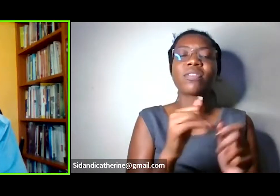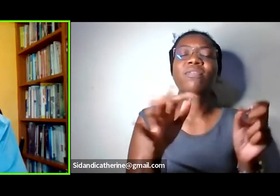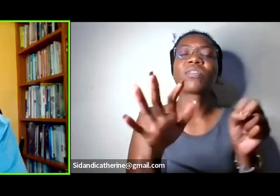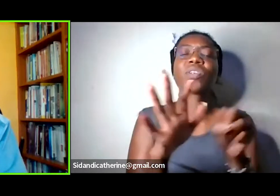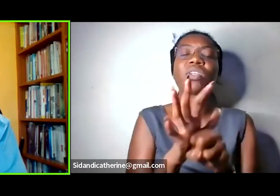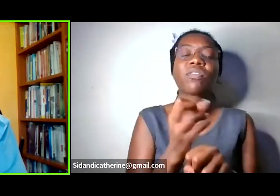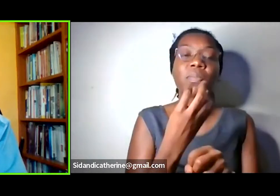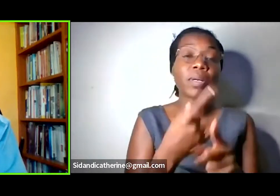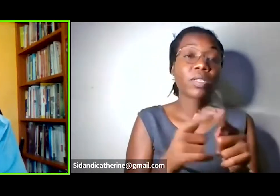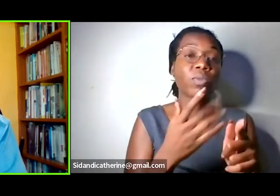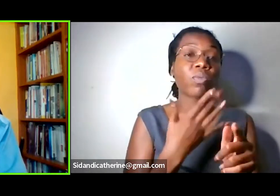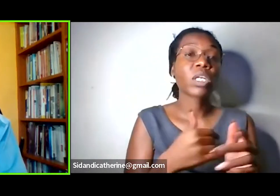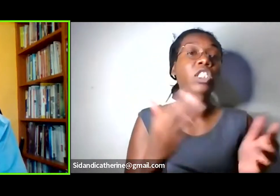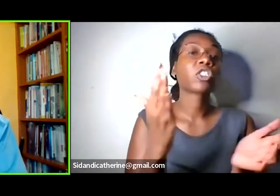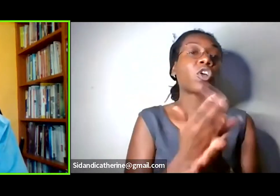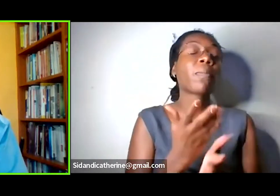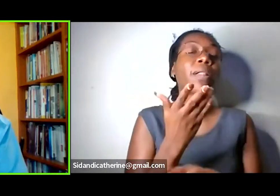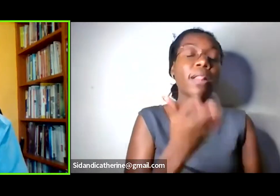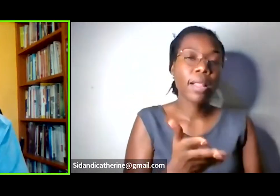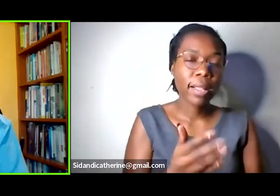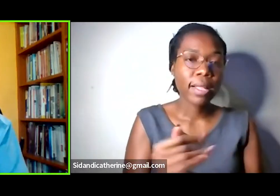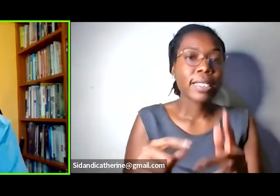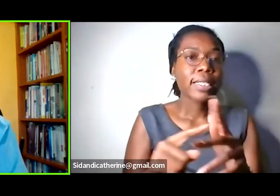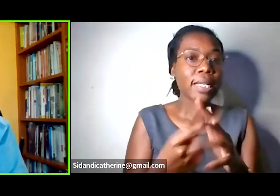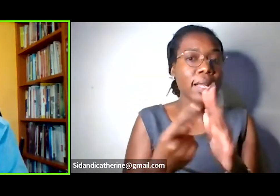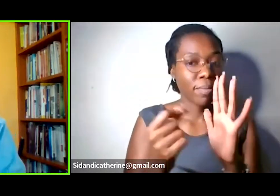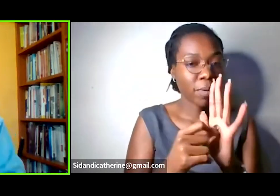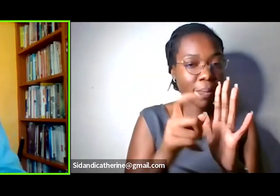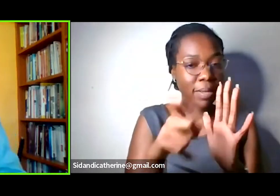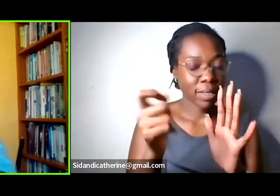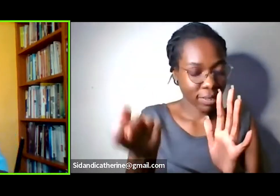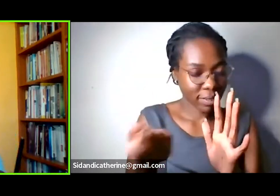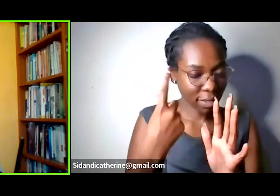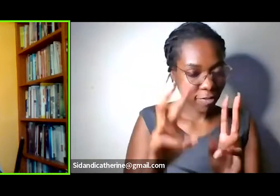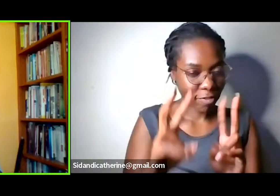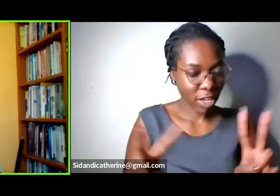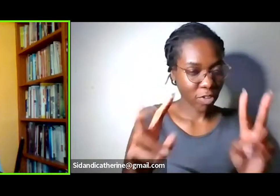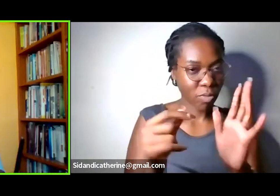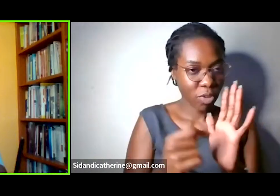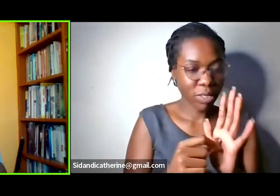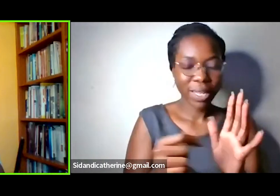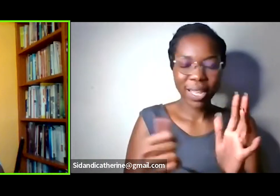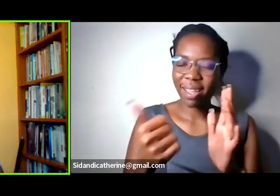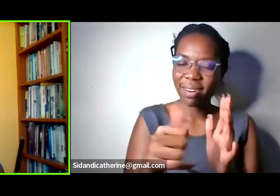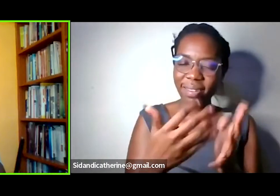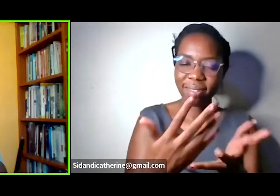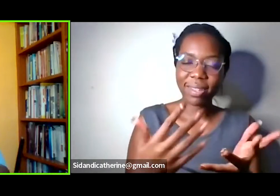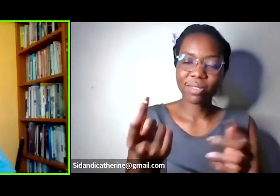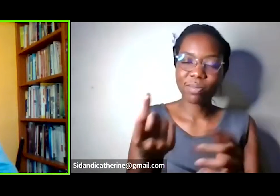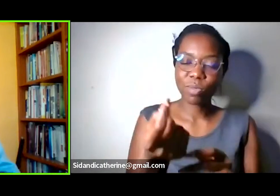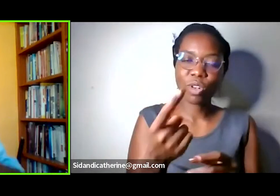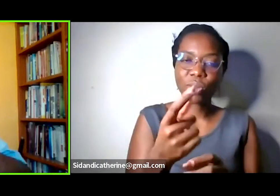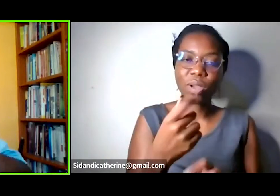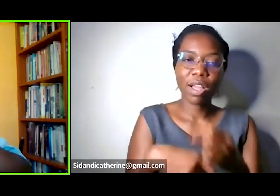medicine? Did you take the 2-2-2? Like that. So everything I've